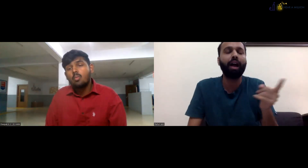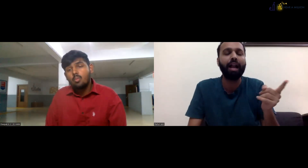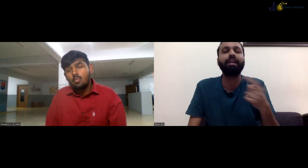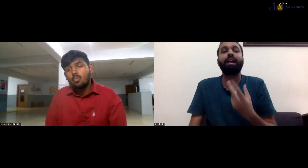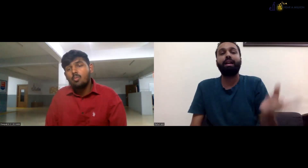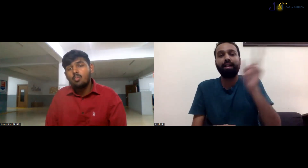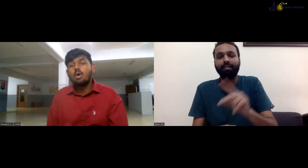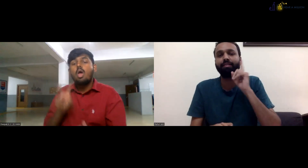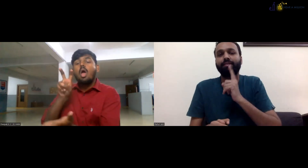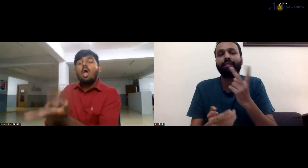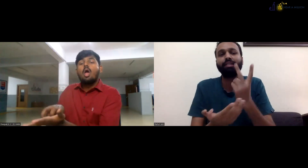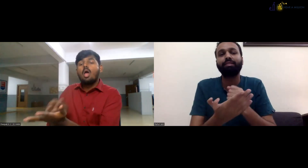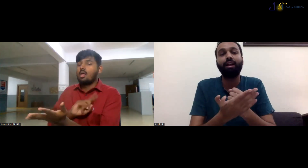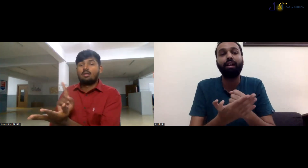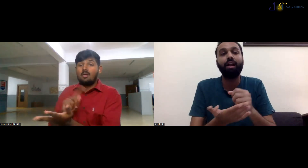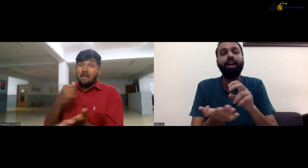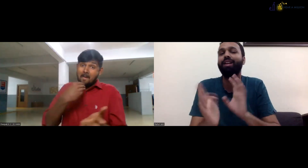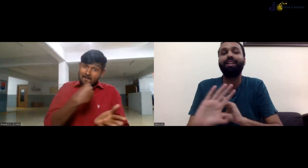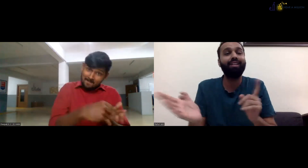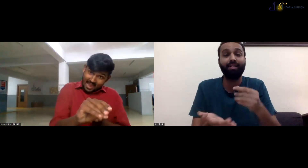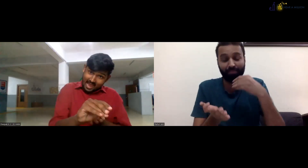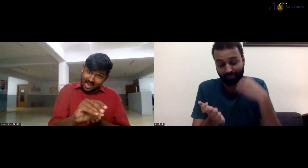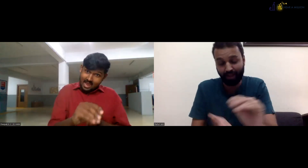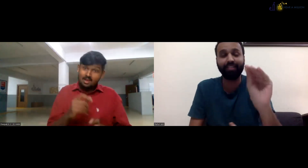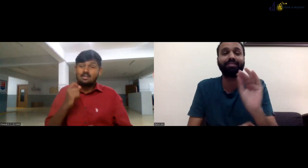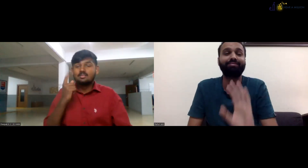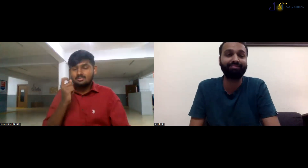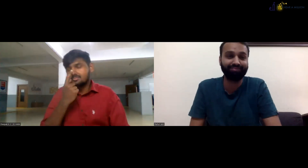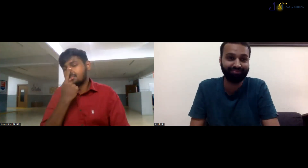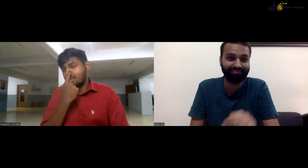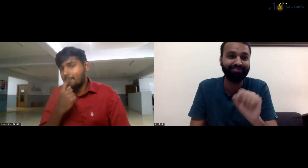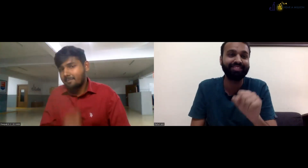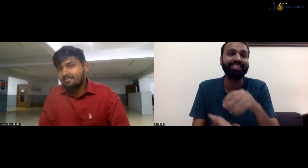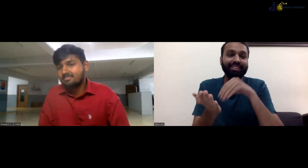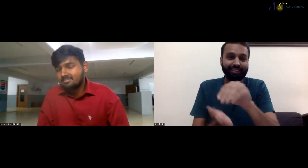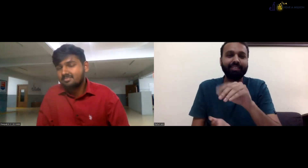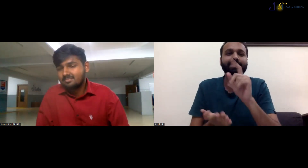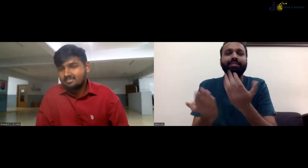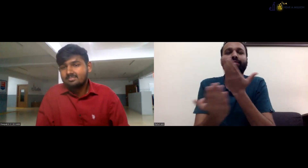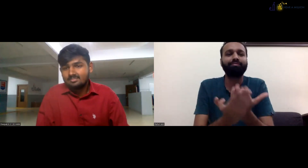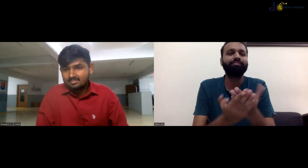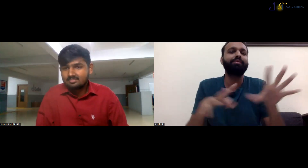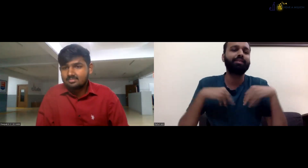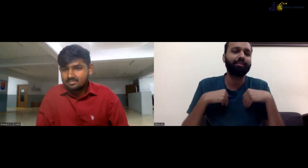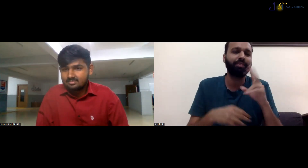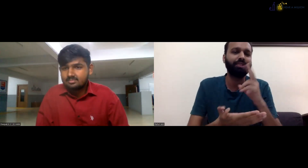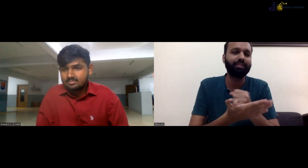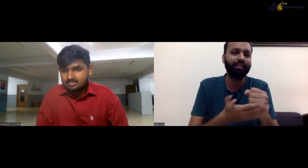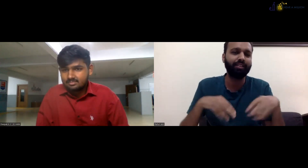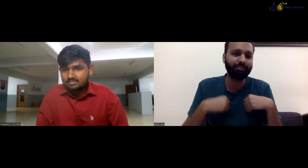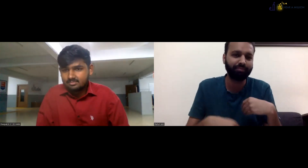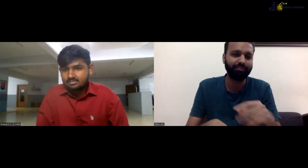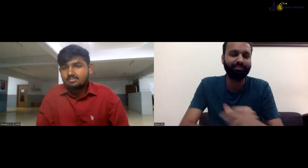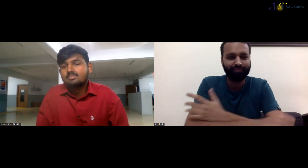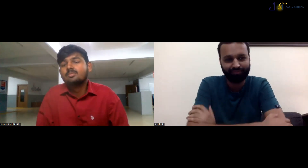hotel, and you have to get that document in your visa application. Yes, it's not just reserved, you have to pay, and that